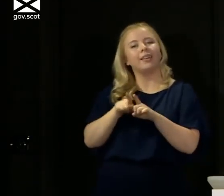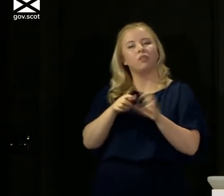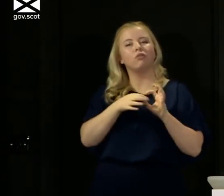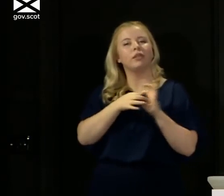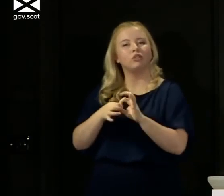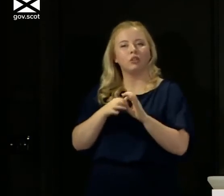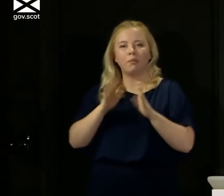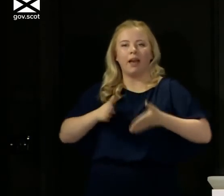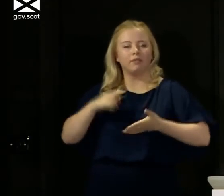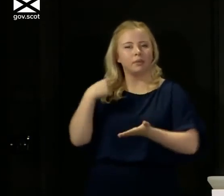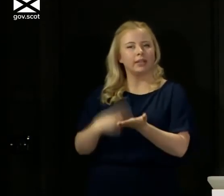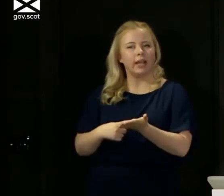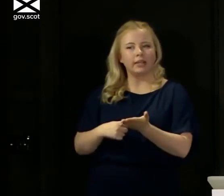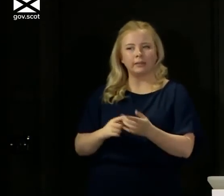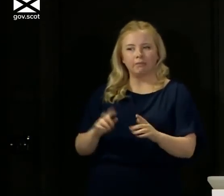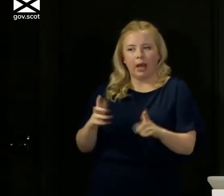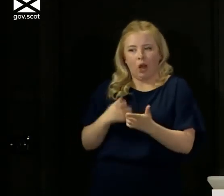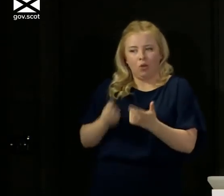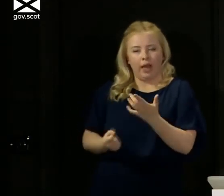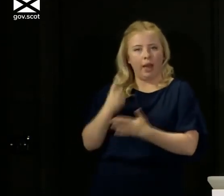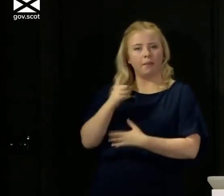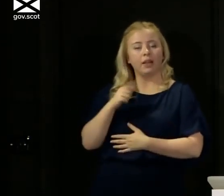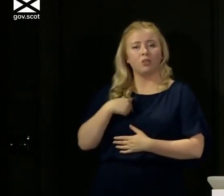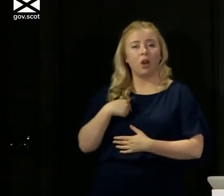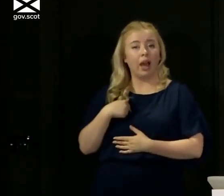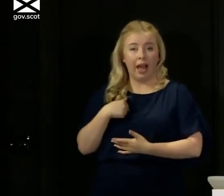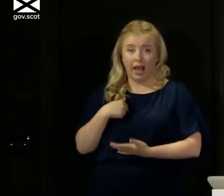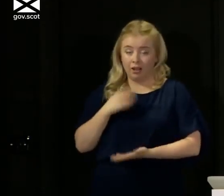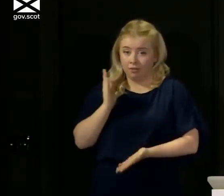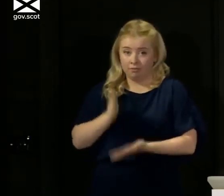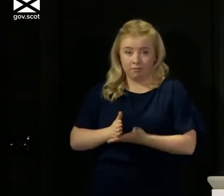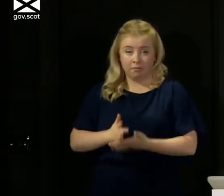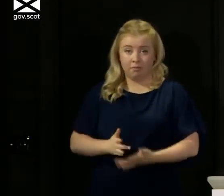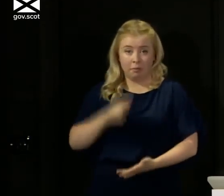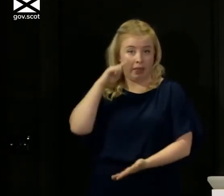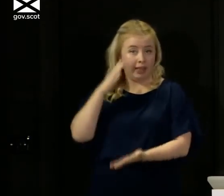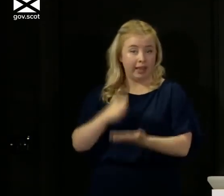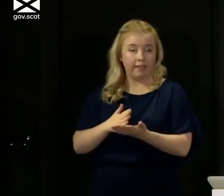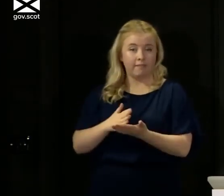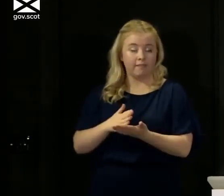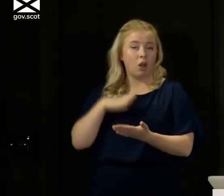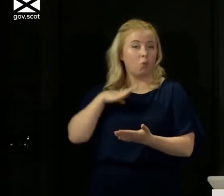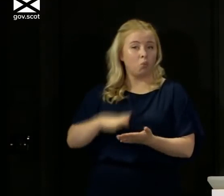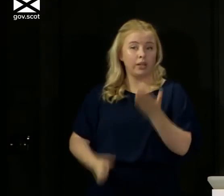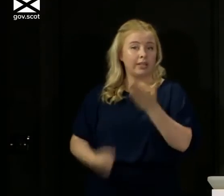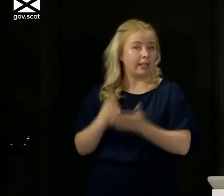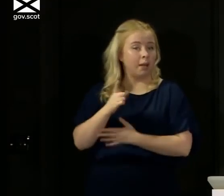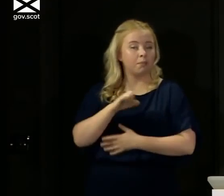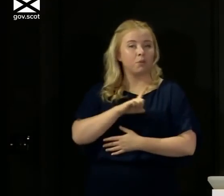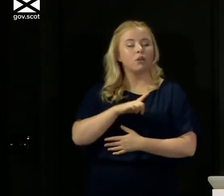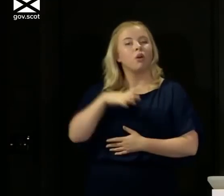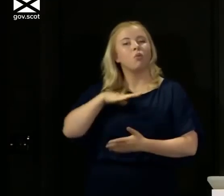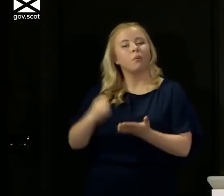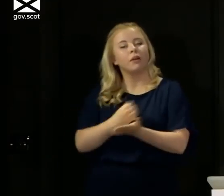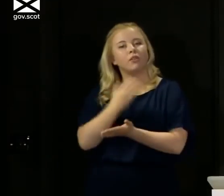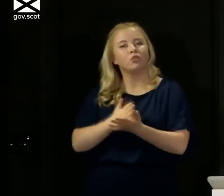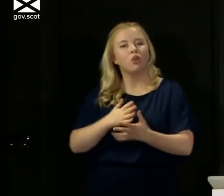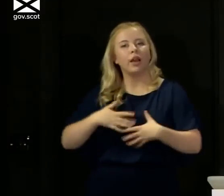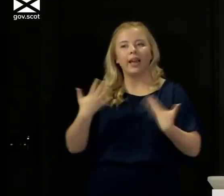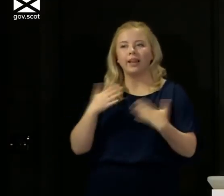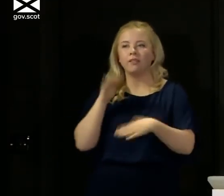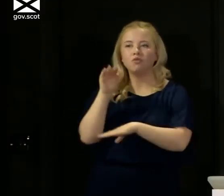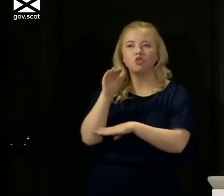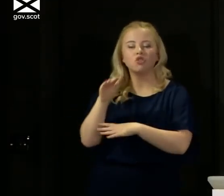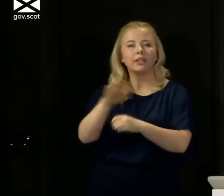decided as well. So I'm firmly of the view, and I want that to be the case, because I want to make sure lessons are learned for any